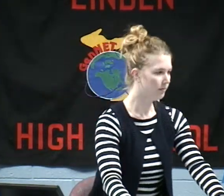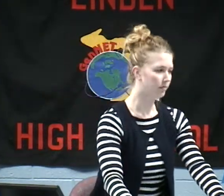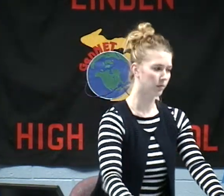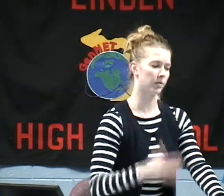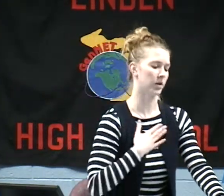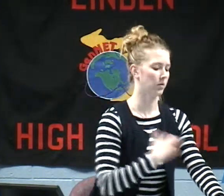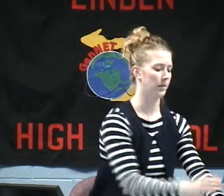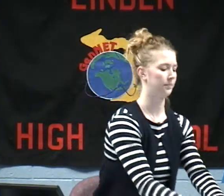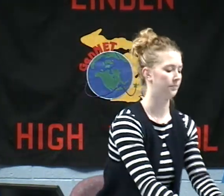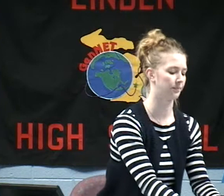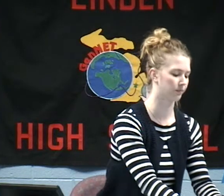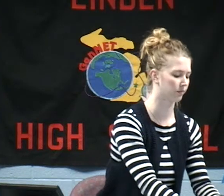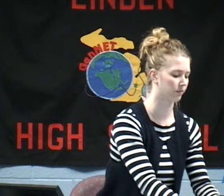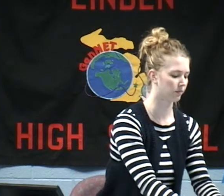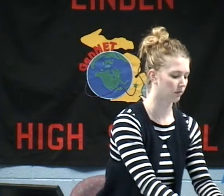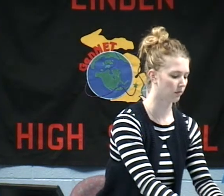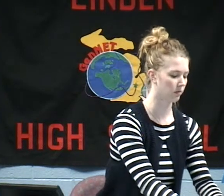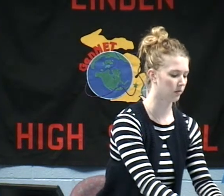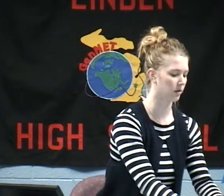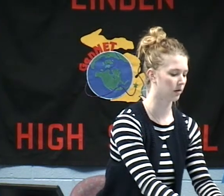Oops, excuse me.